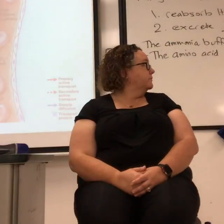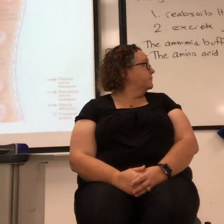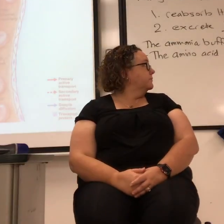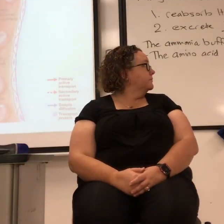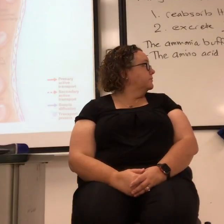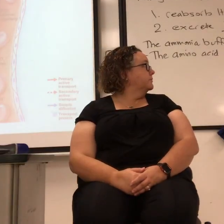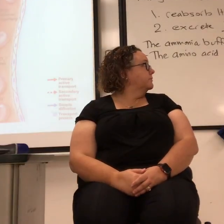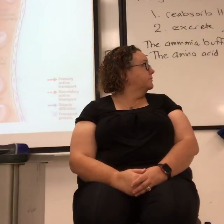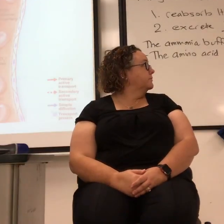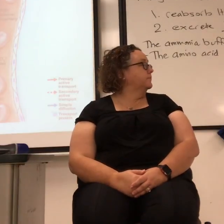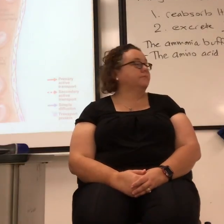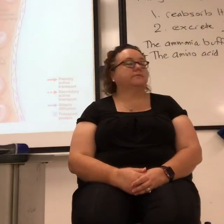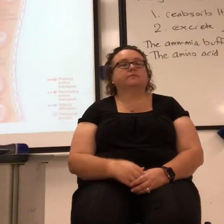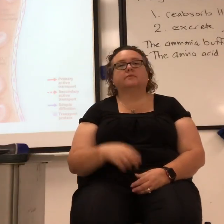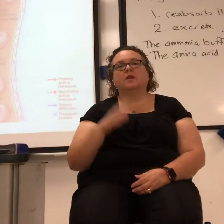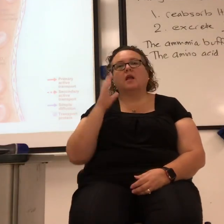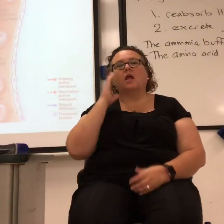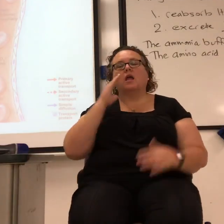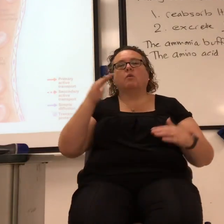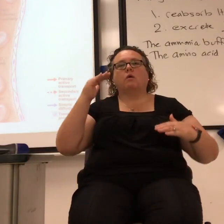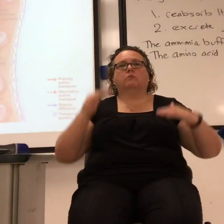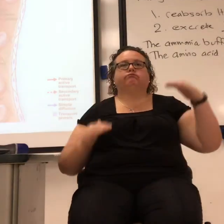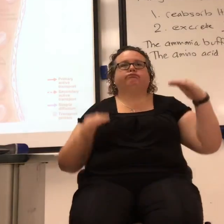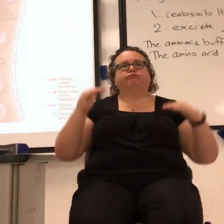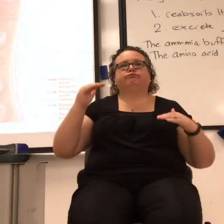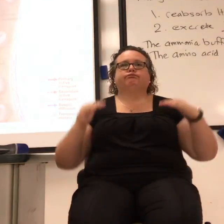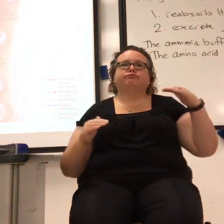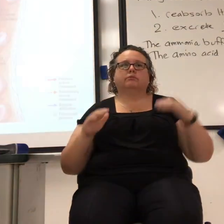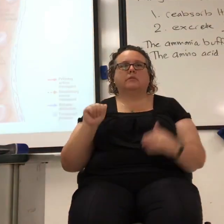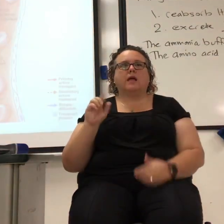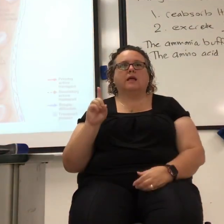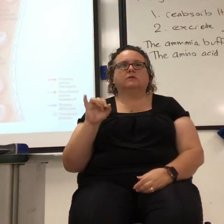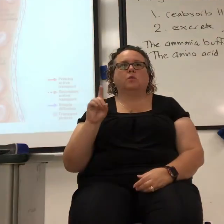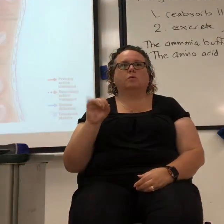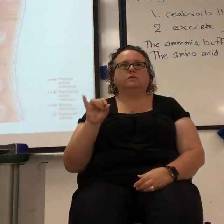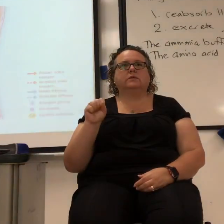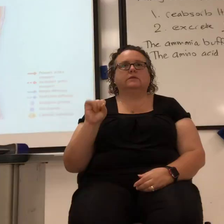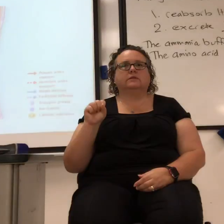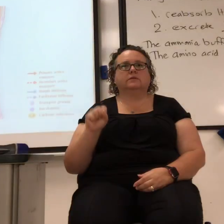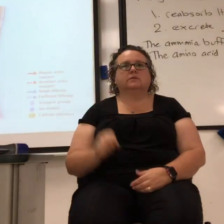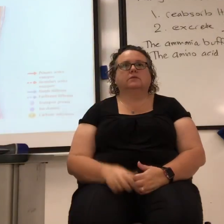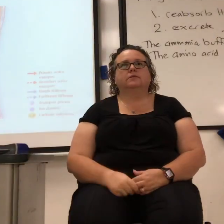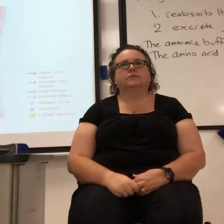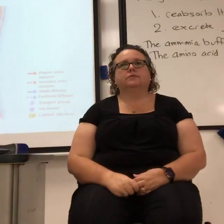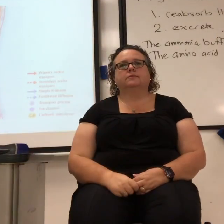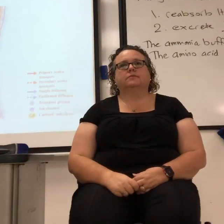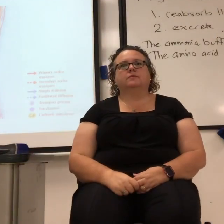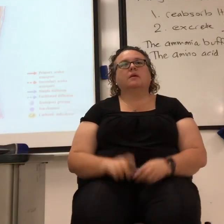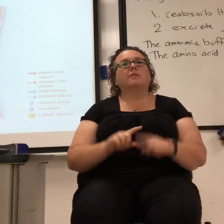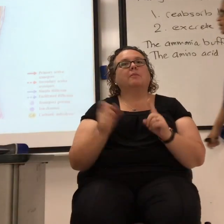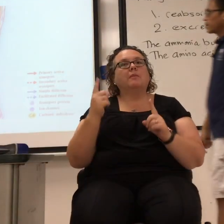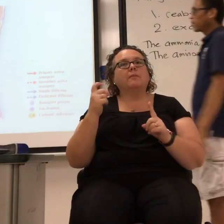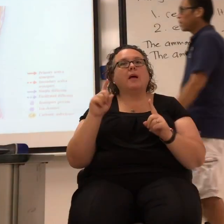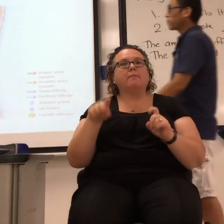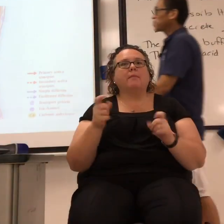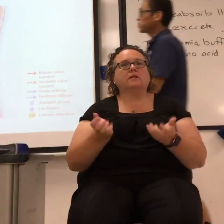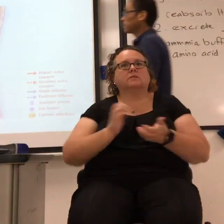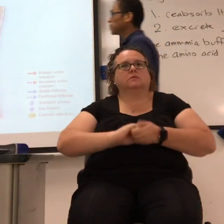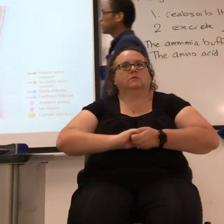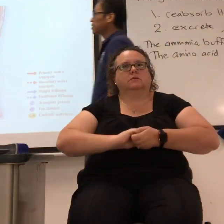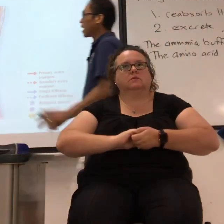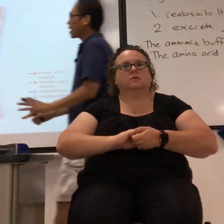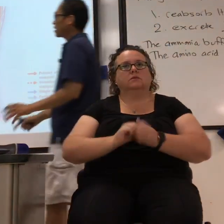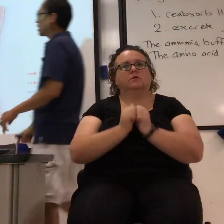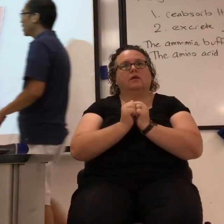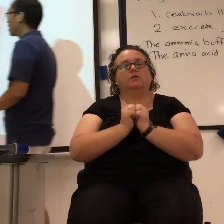This will effectively compensate for acidosis. You got to couple it, is the thing. Okay, another buffer